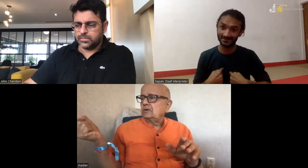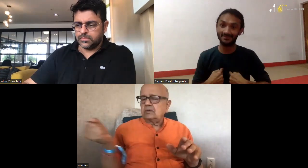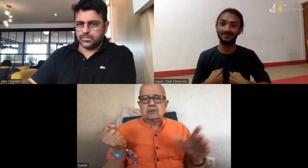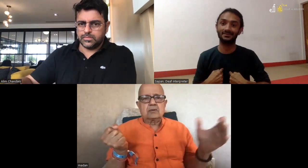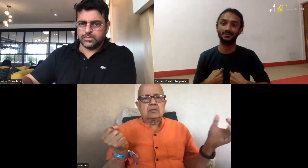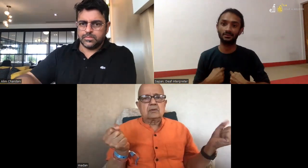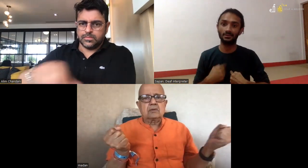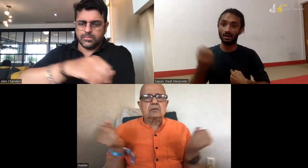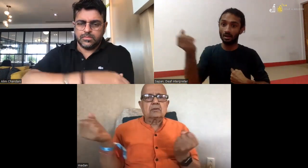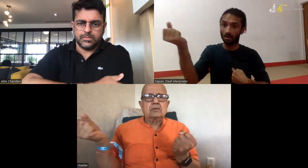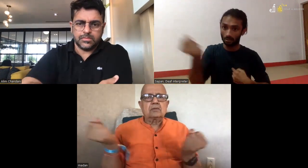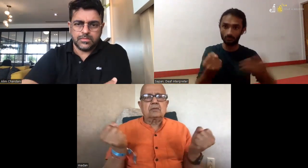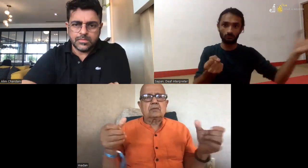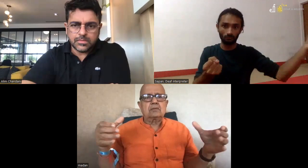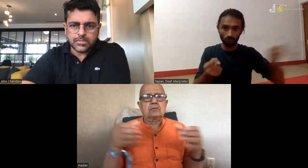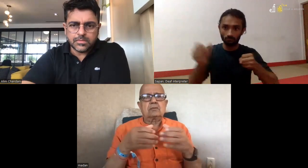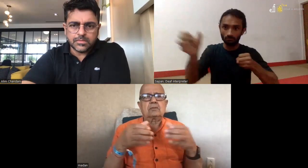bloom better.